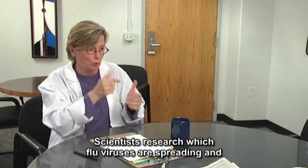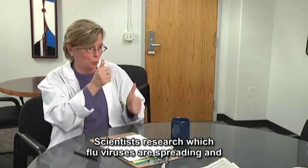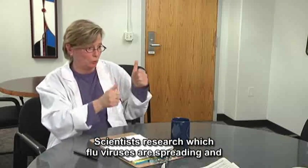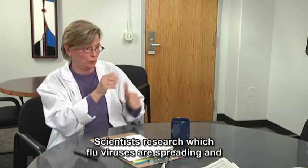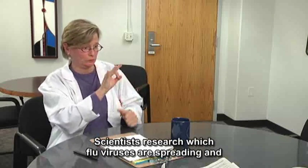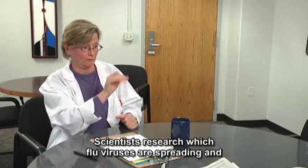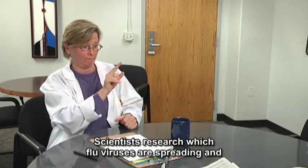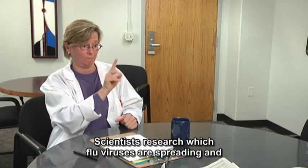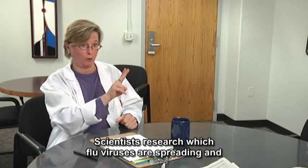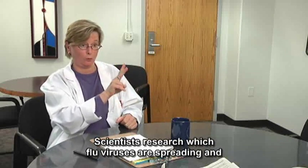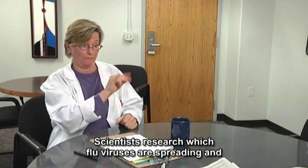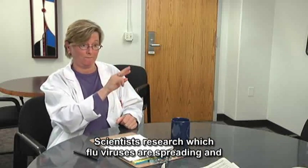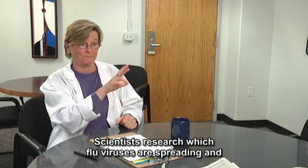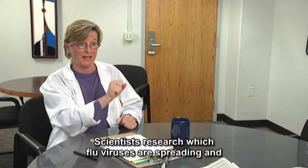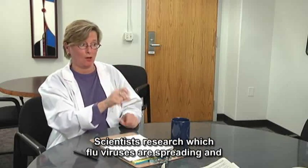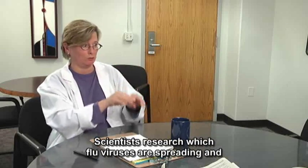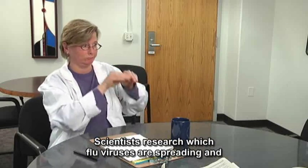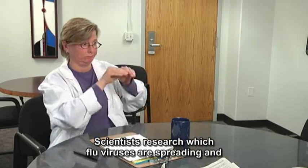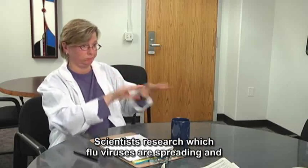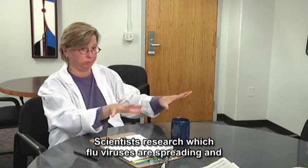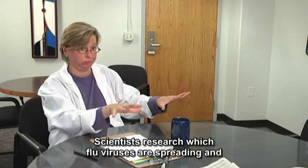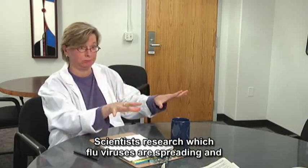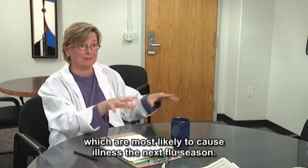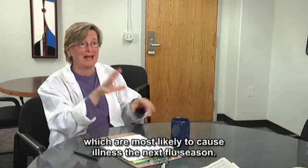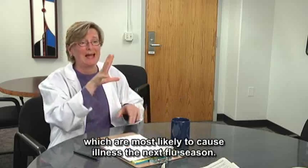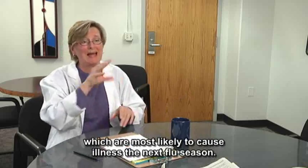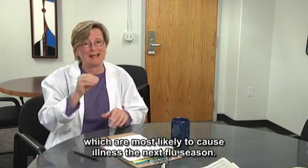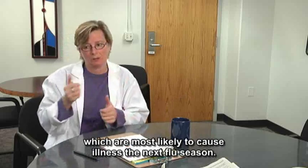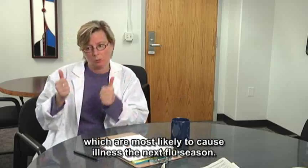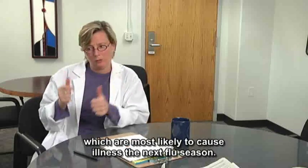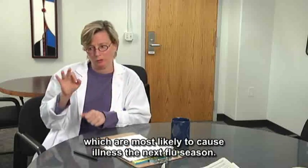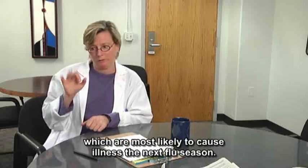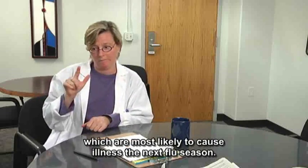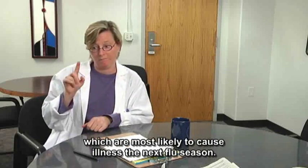viruses are spreading and which are most likely to cause illness the next flu season.